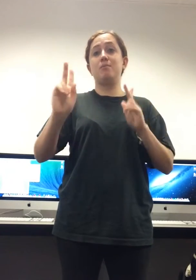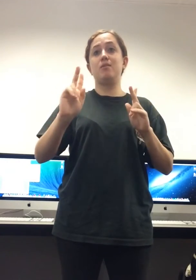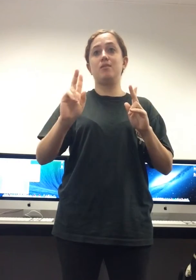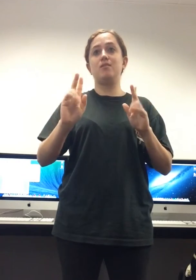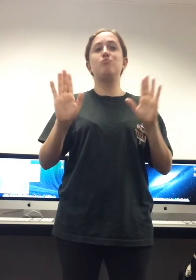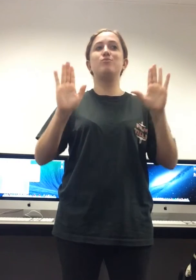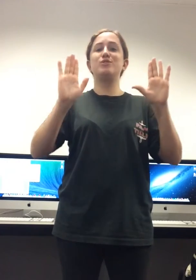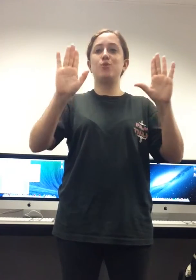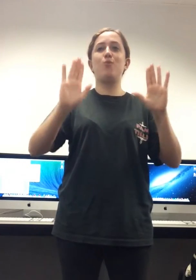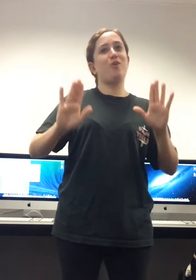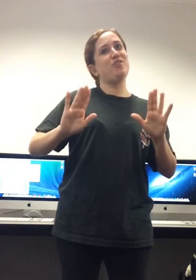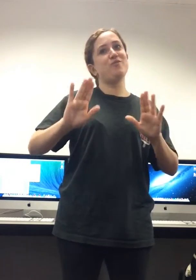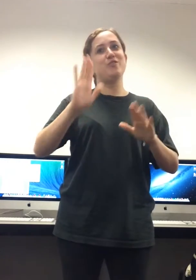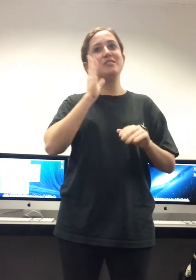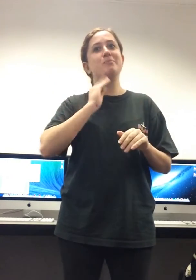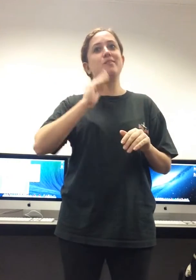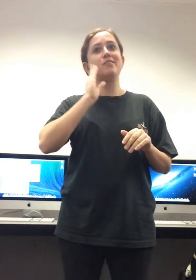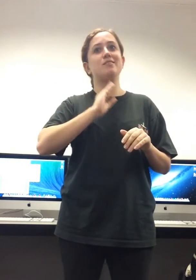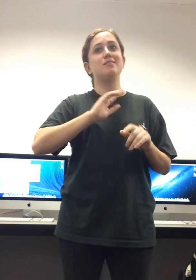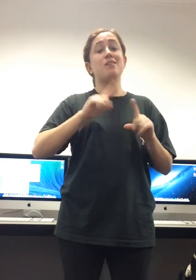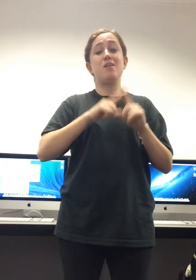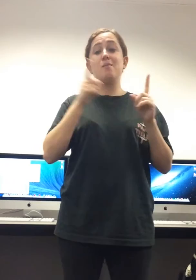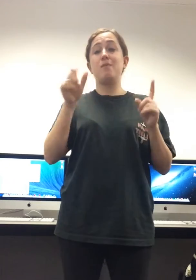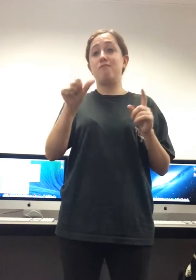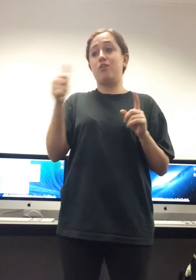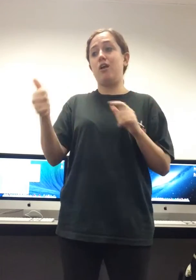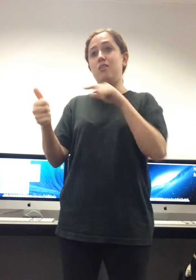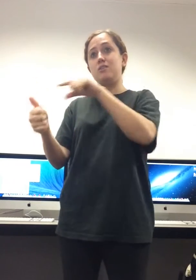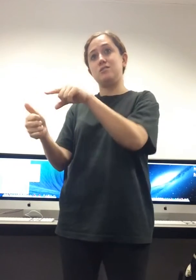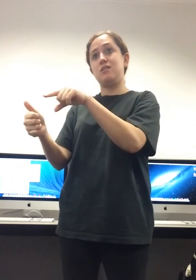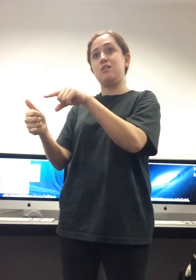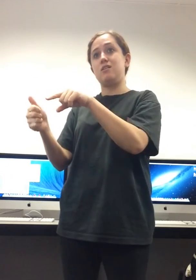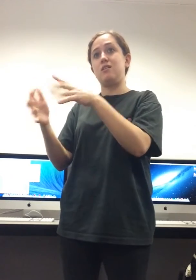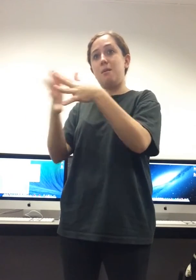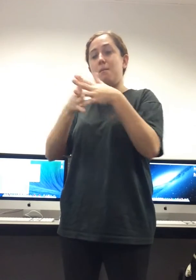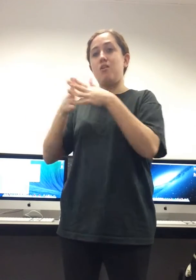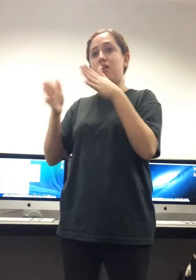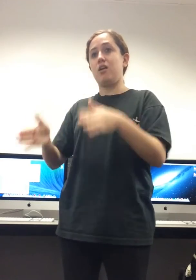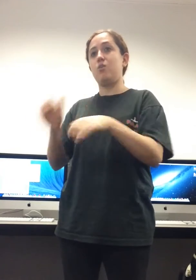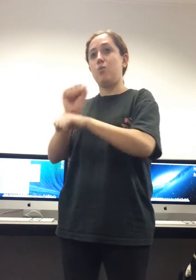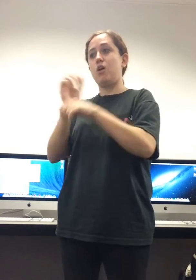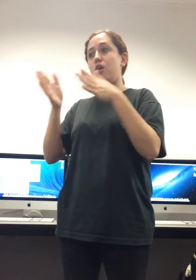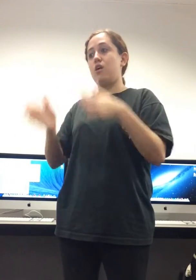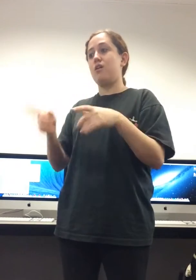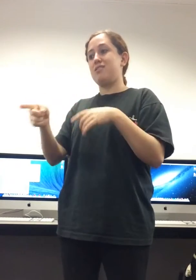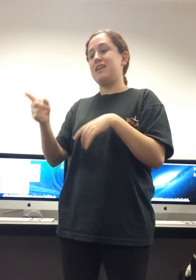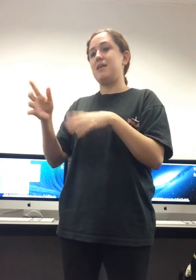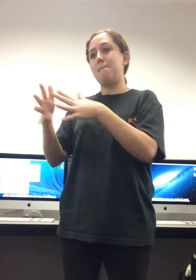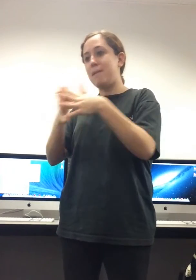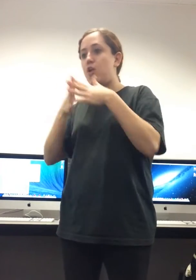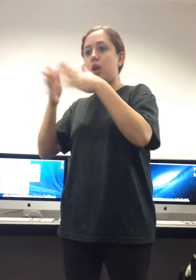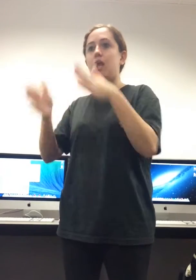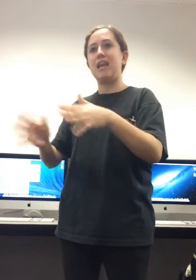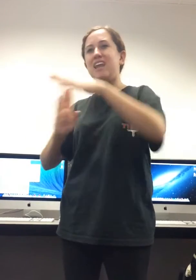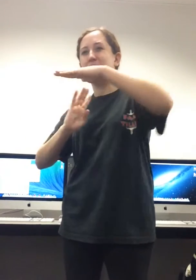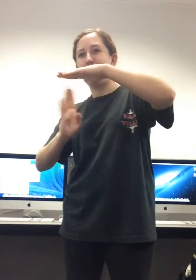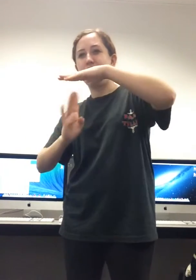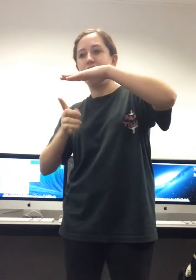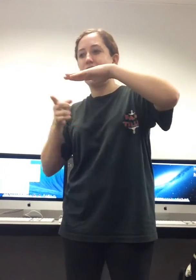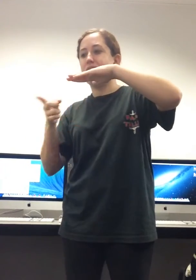For others, such as the American worker, the American immigrant, it was quite a